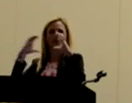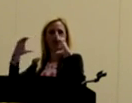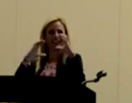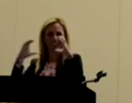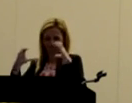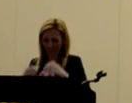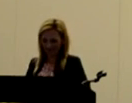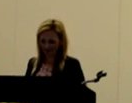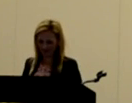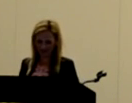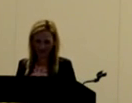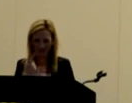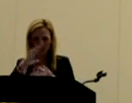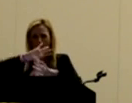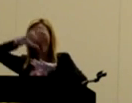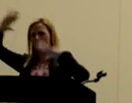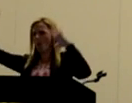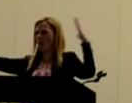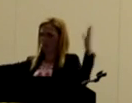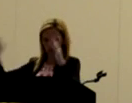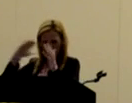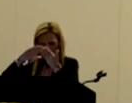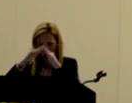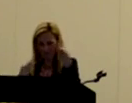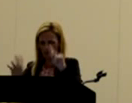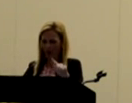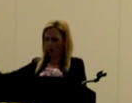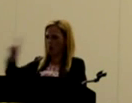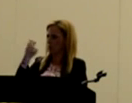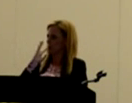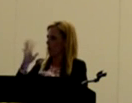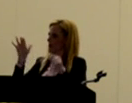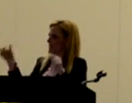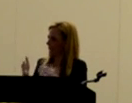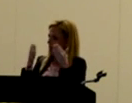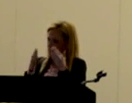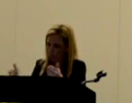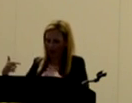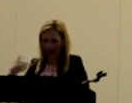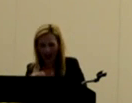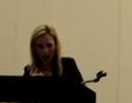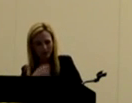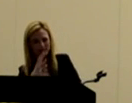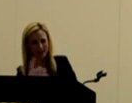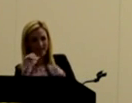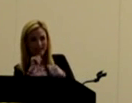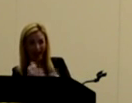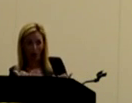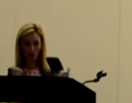said. My hands were now my partners in communication. There was a whole community of people out there who spoke the same way I did,